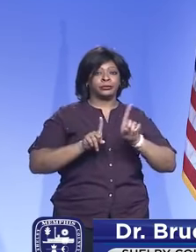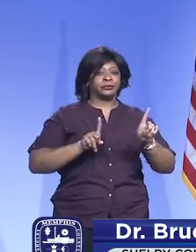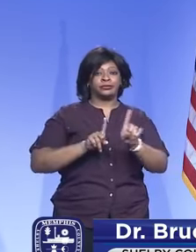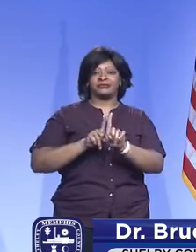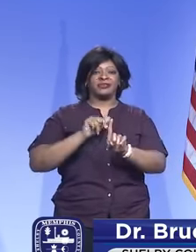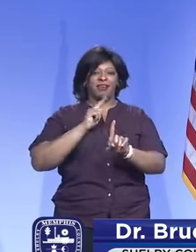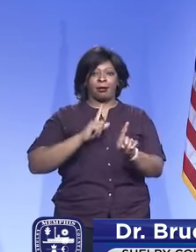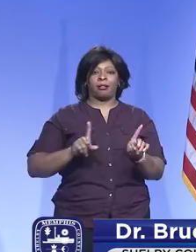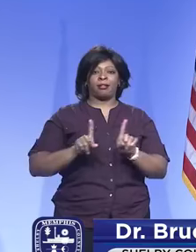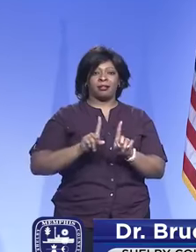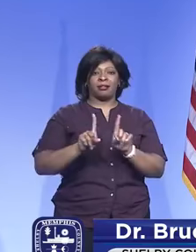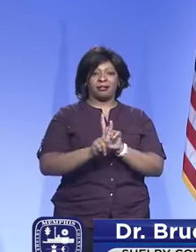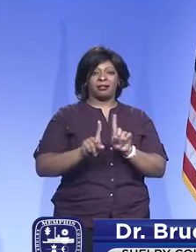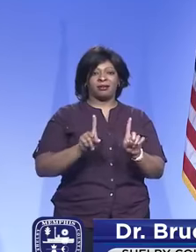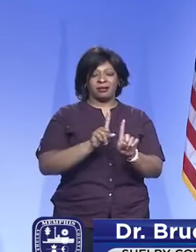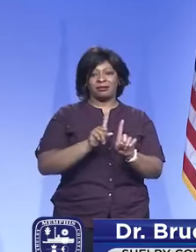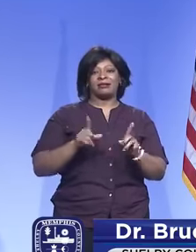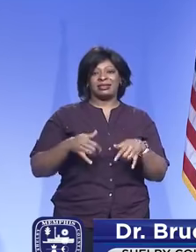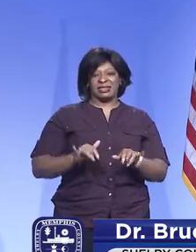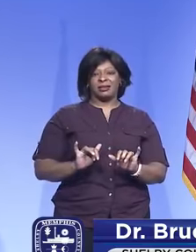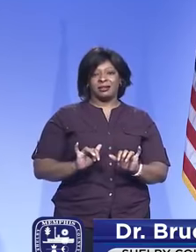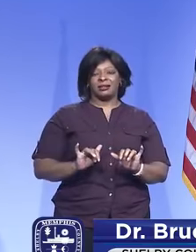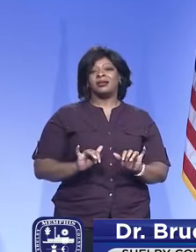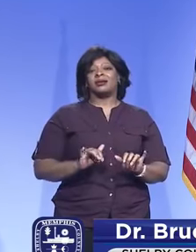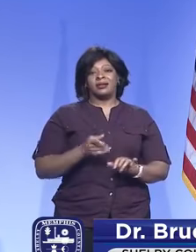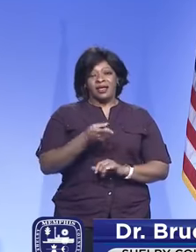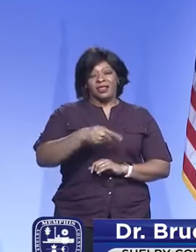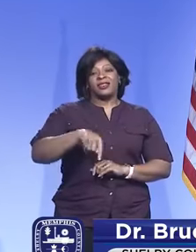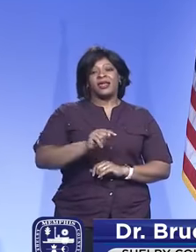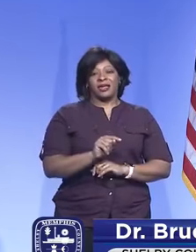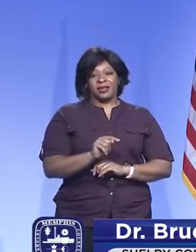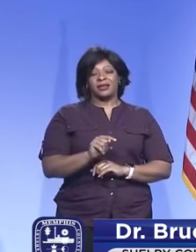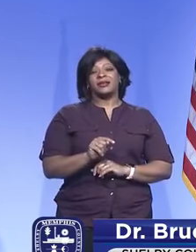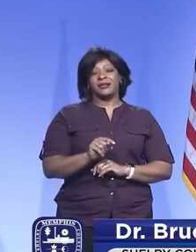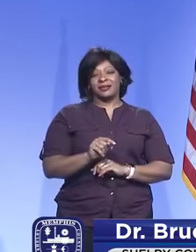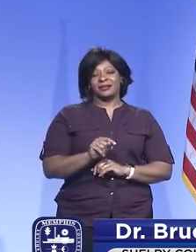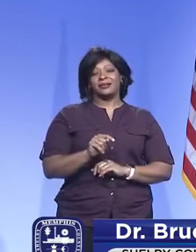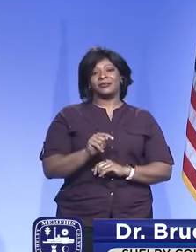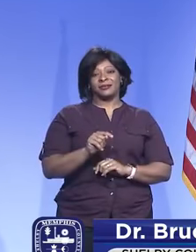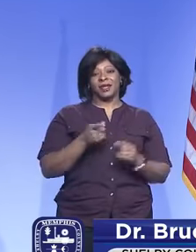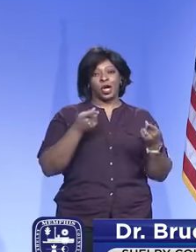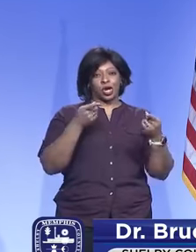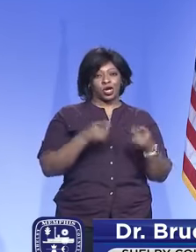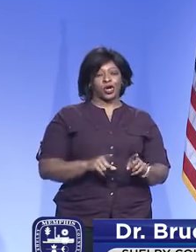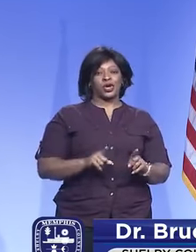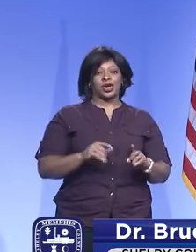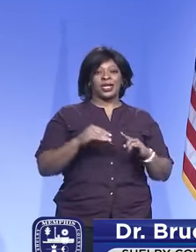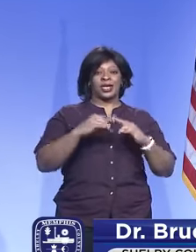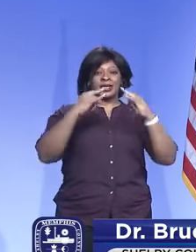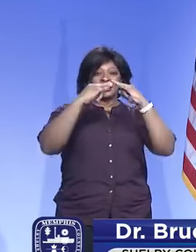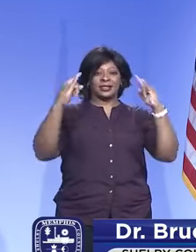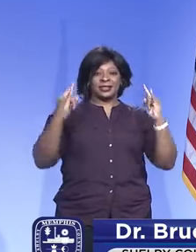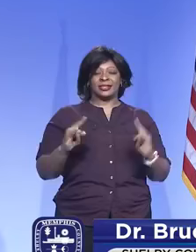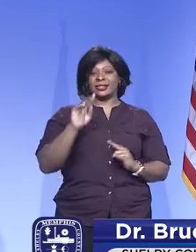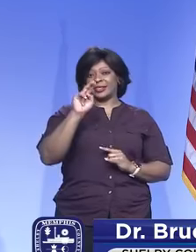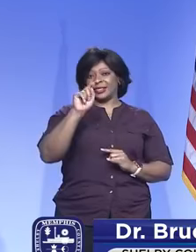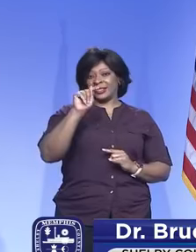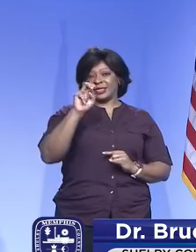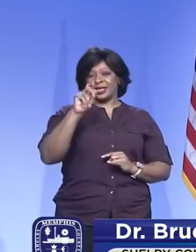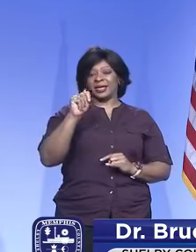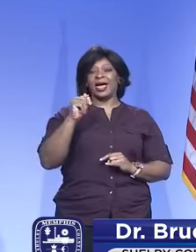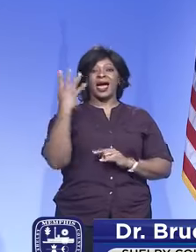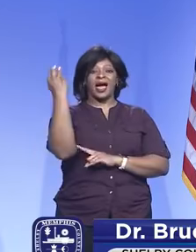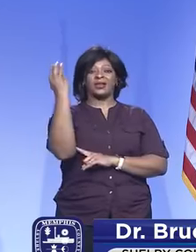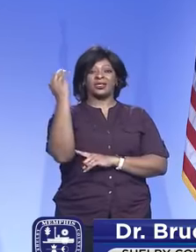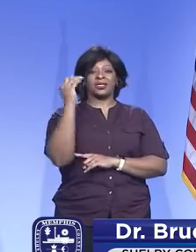adhered to, but this was occurring in a tent outside. There was some confusion